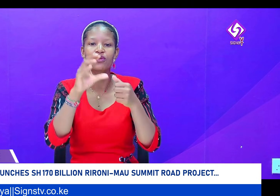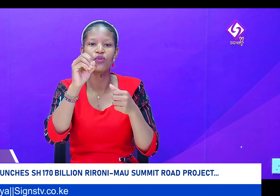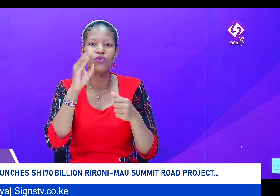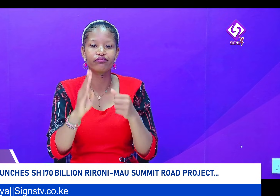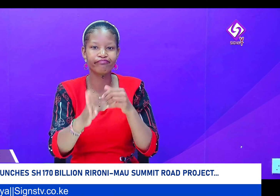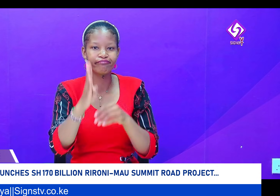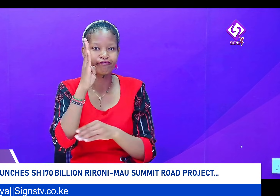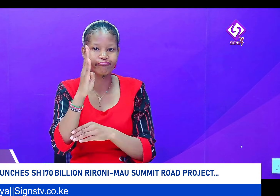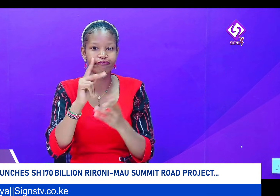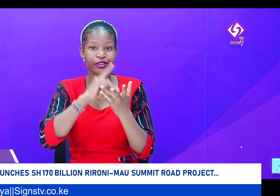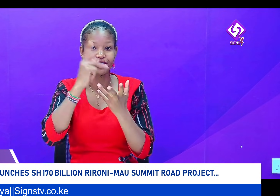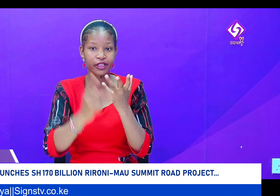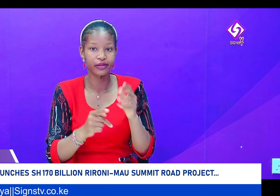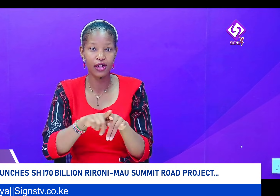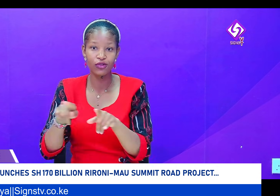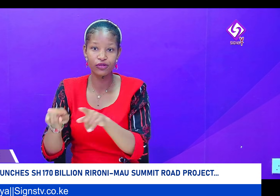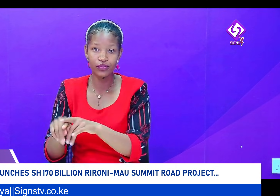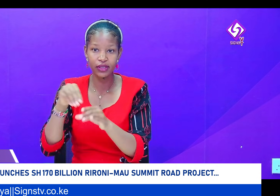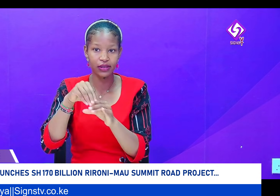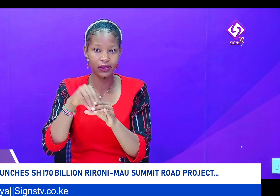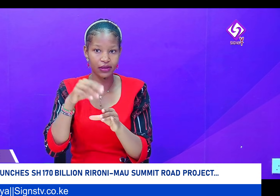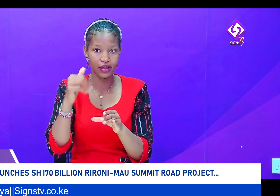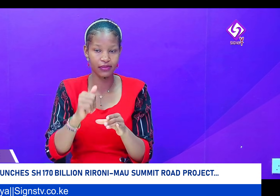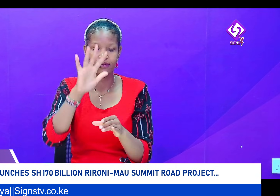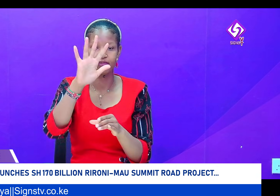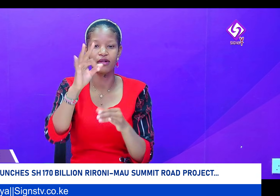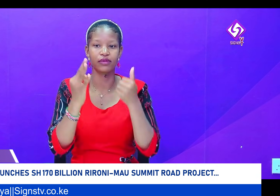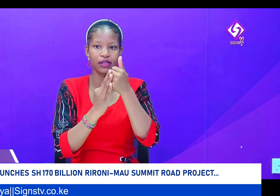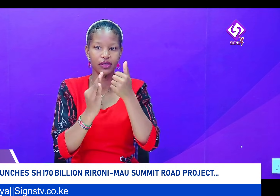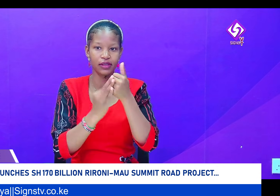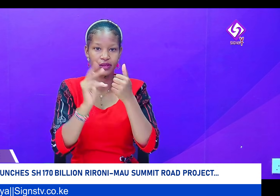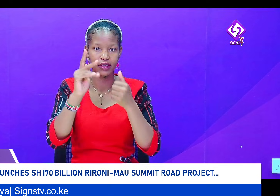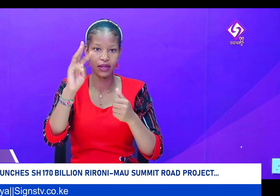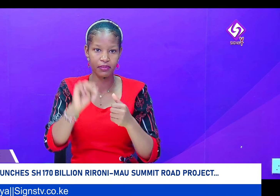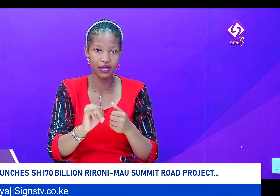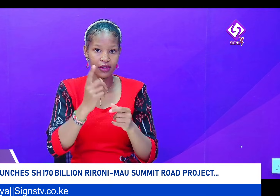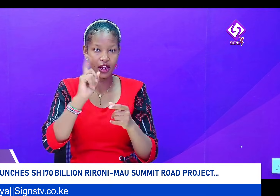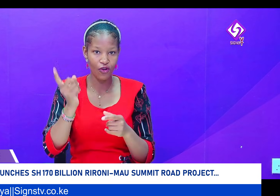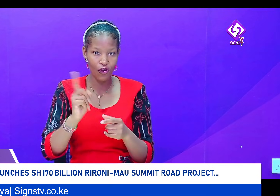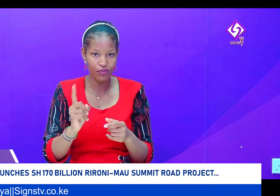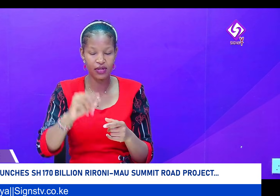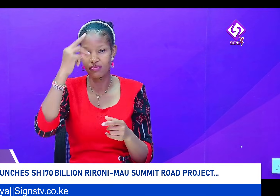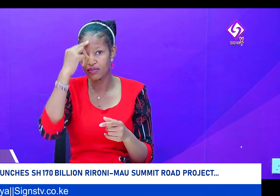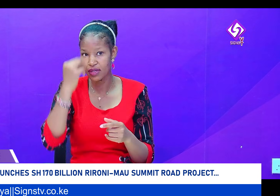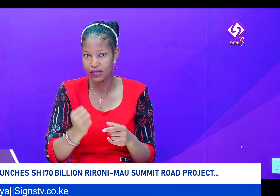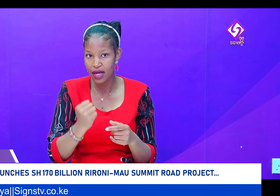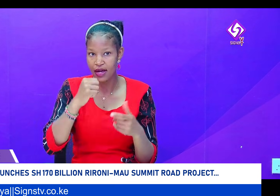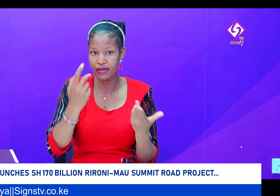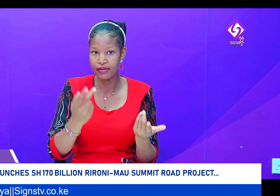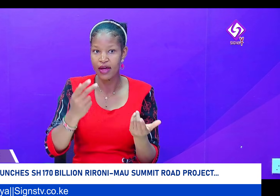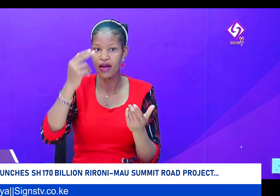The 170 billion shilling project also includes upgrading the